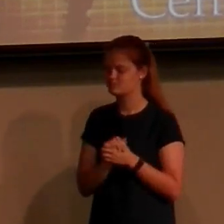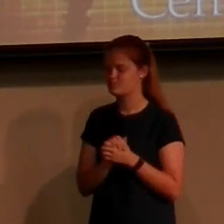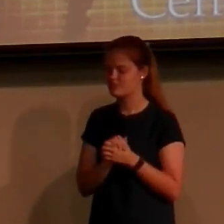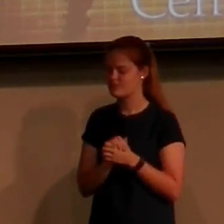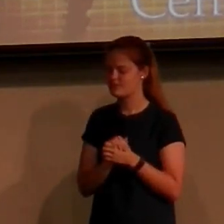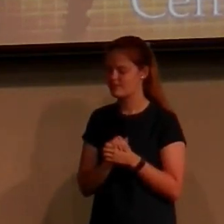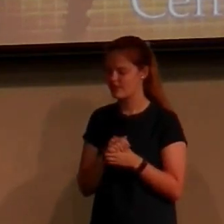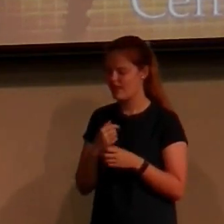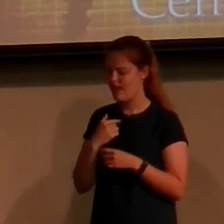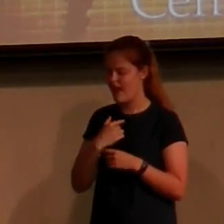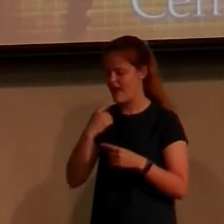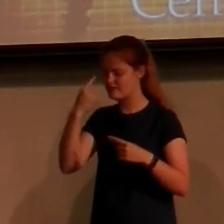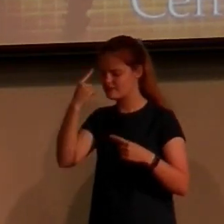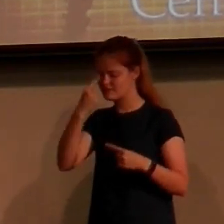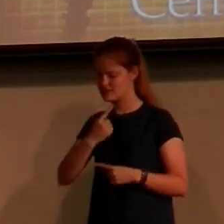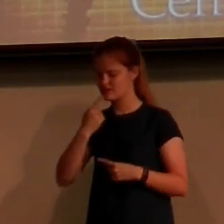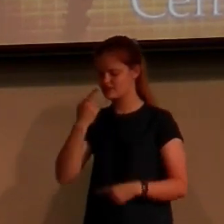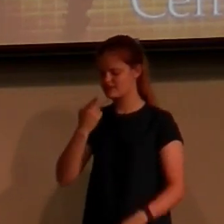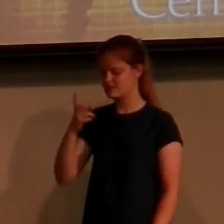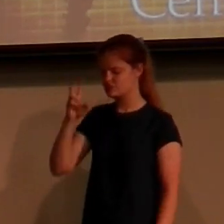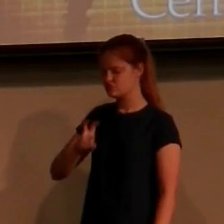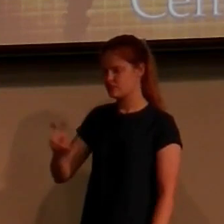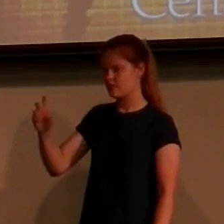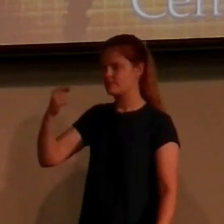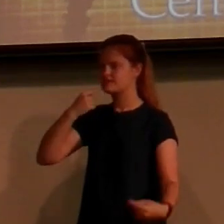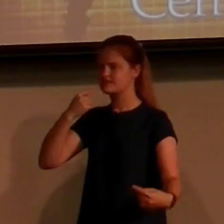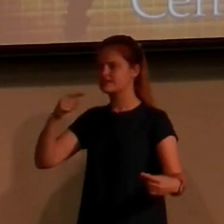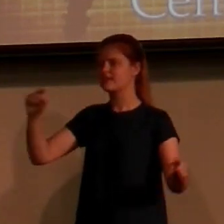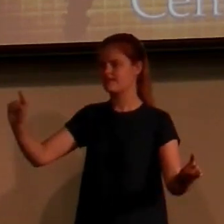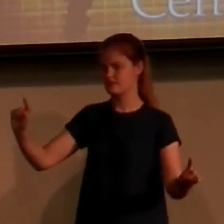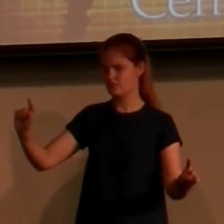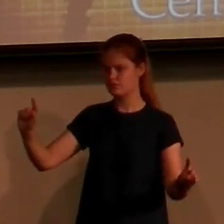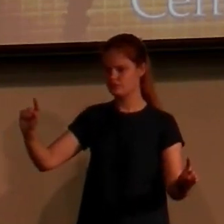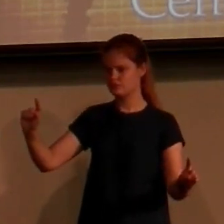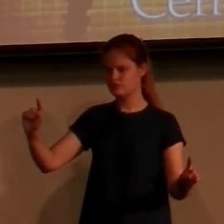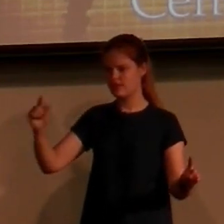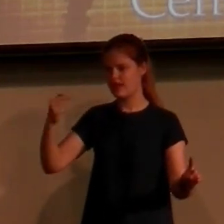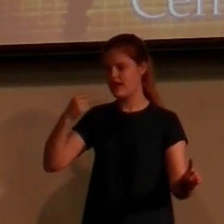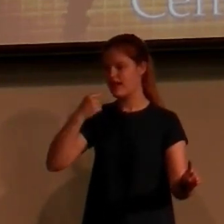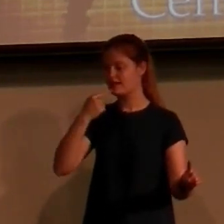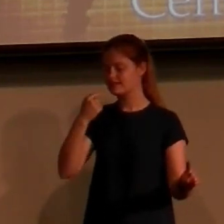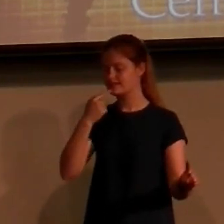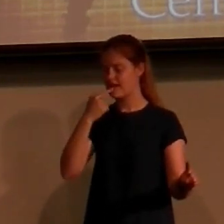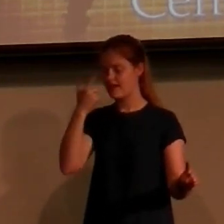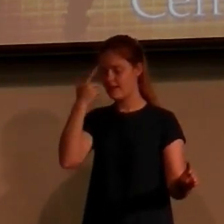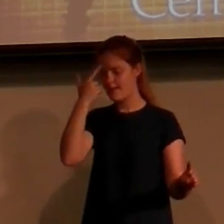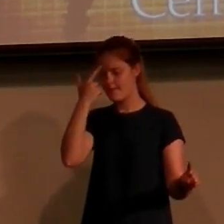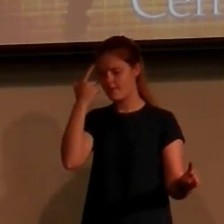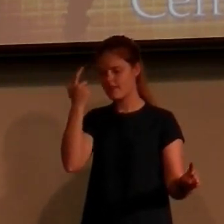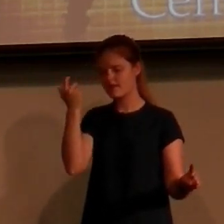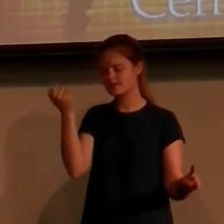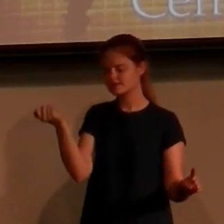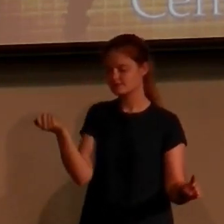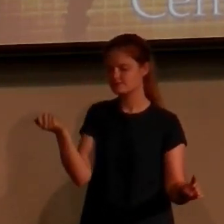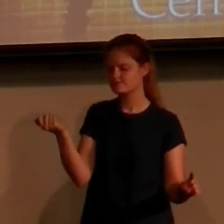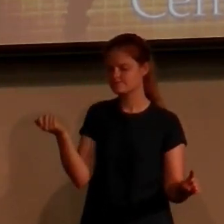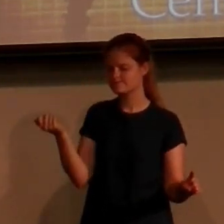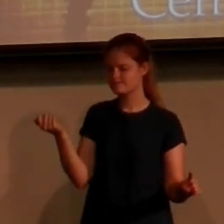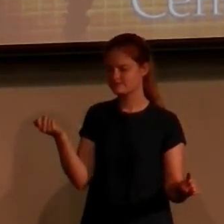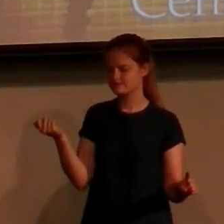I consider this trip a success. And I say this